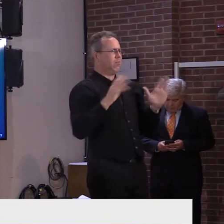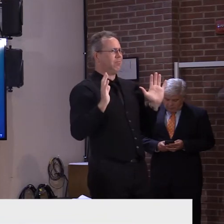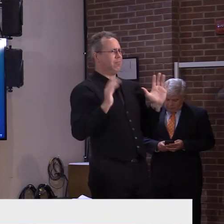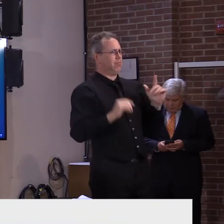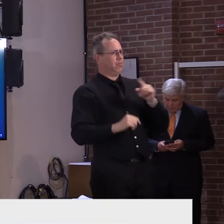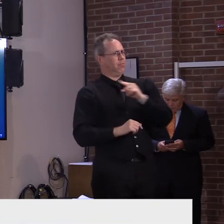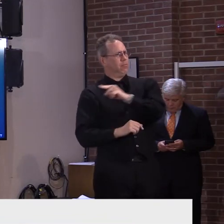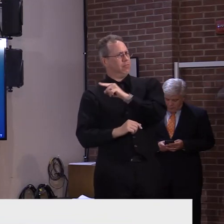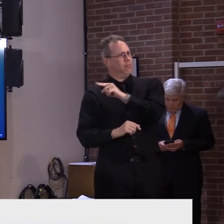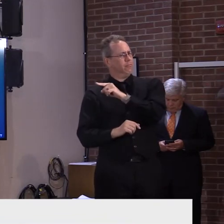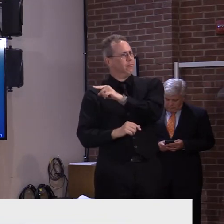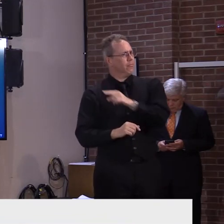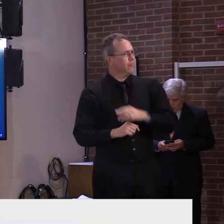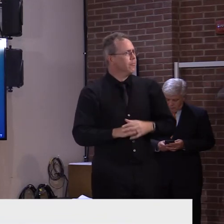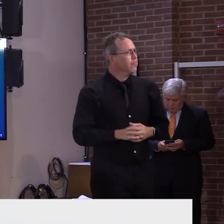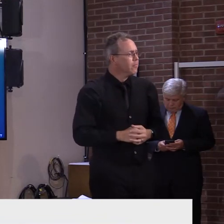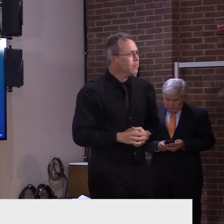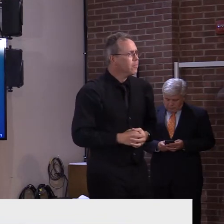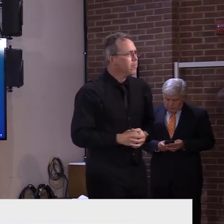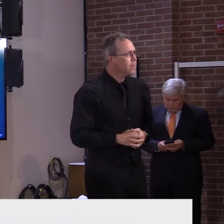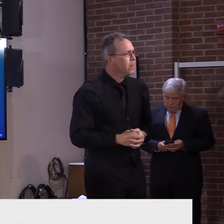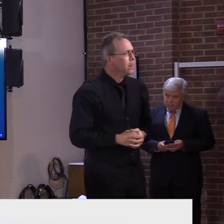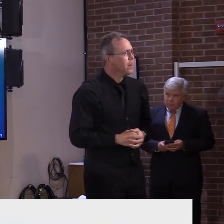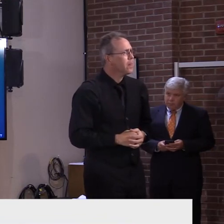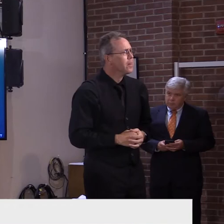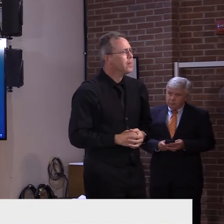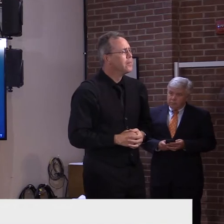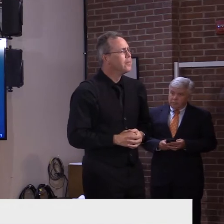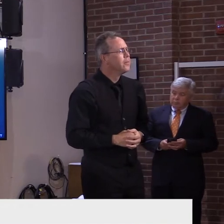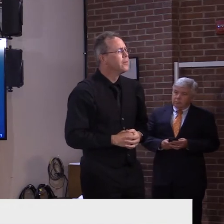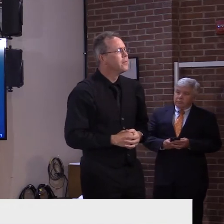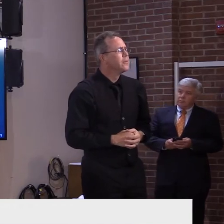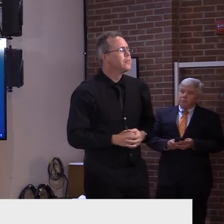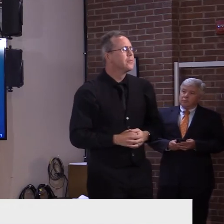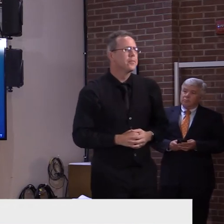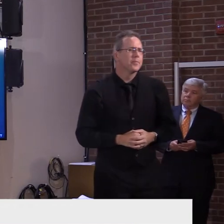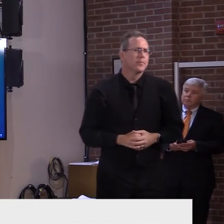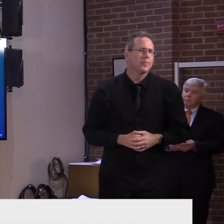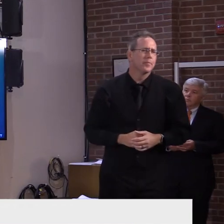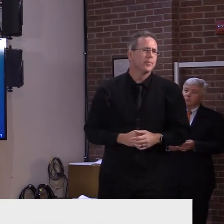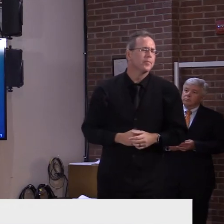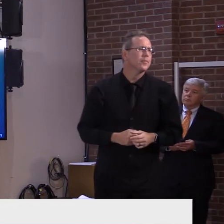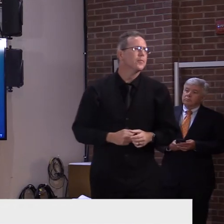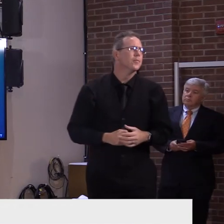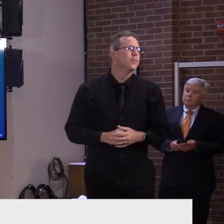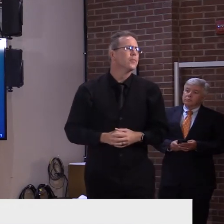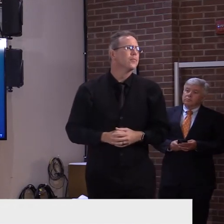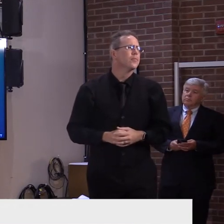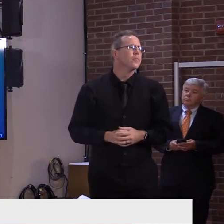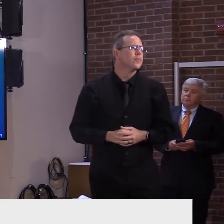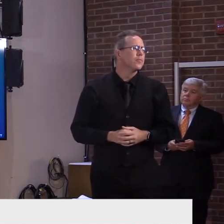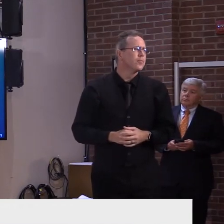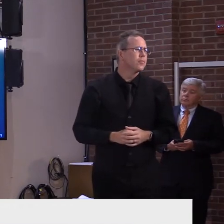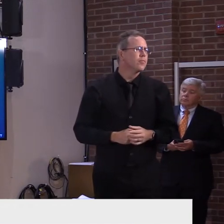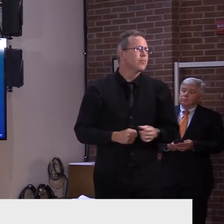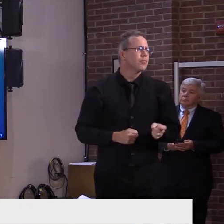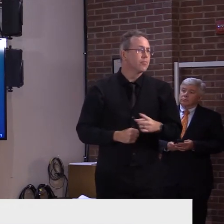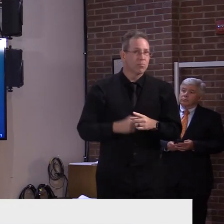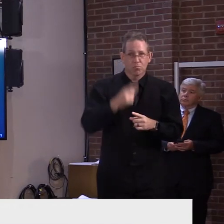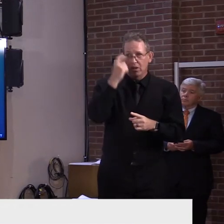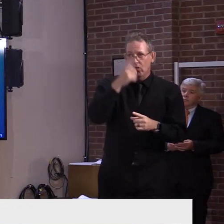And yet, they're the ones who are adopting the policy. So yes, through our urging. Yes.